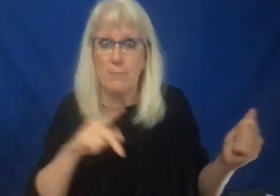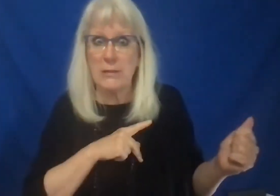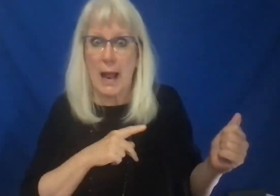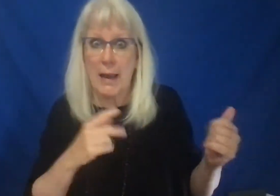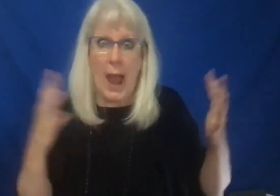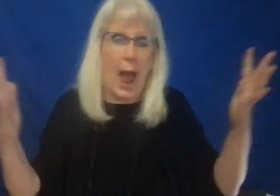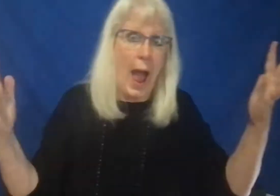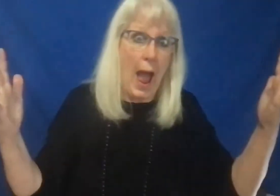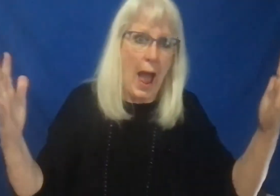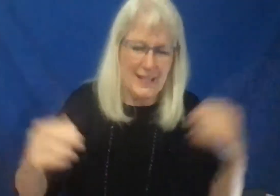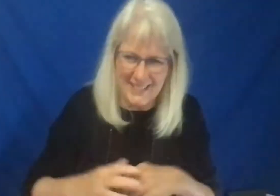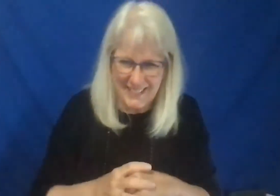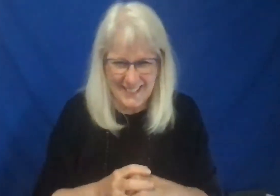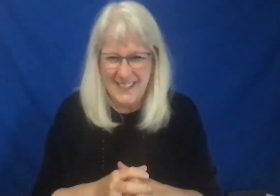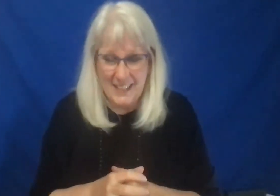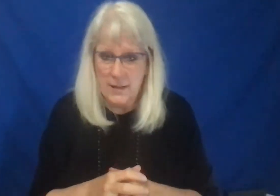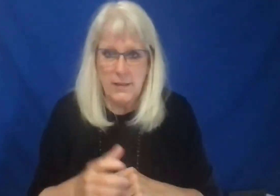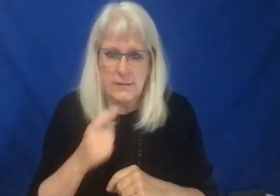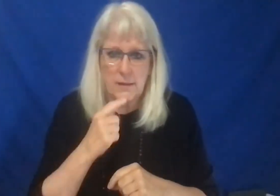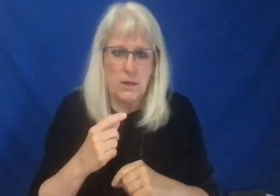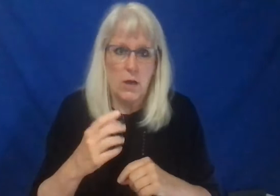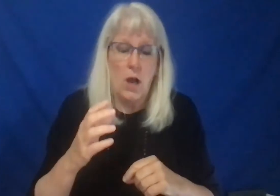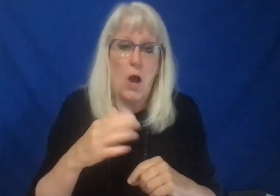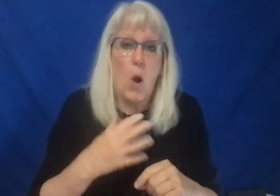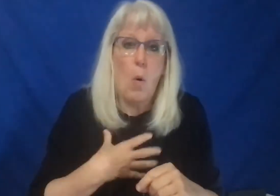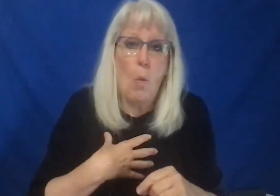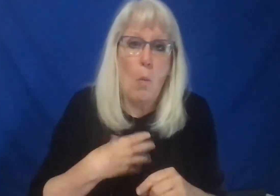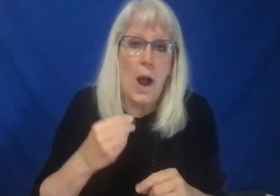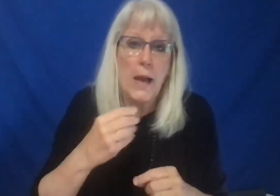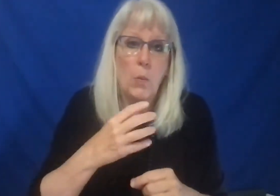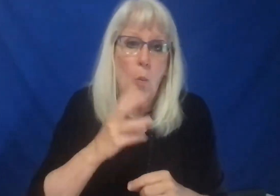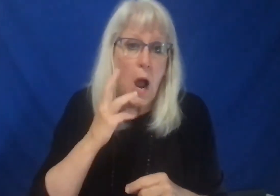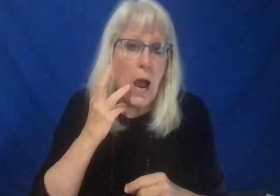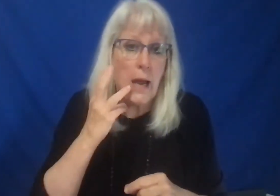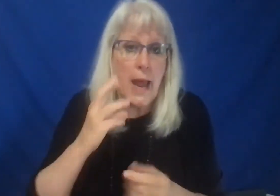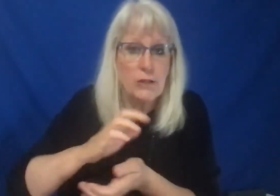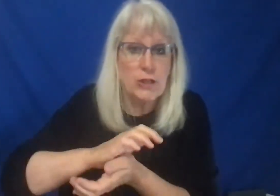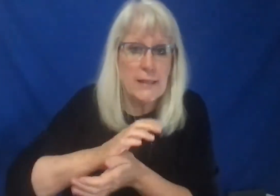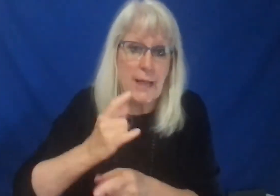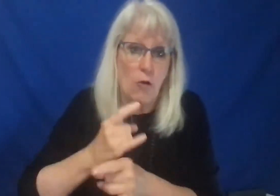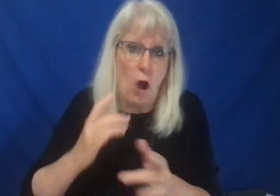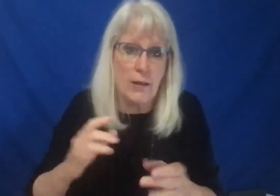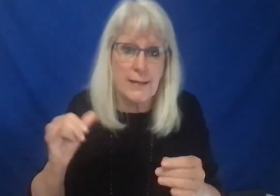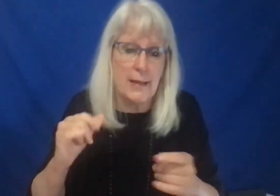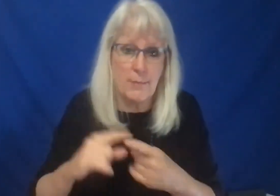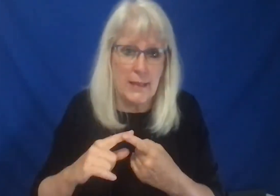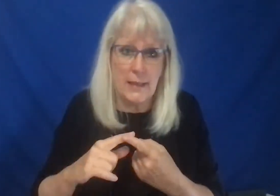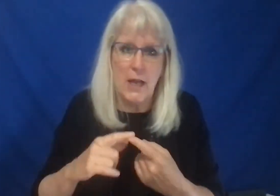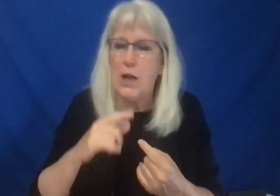in Alcoholics Anonymous for the white wine and cheese alcoholics like me, and that I didn't have to take the elevator all the way down to the basement or ride the dump truck all the